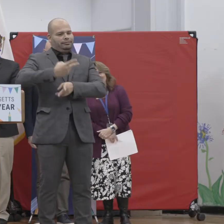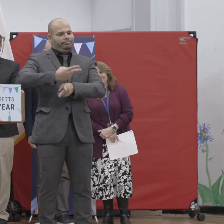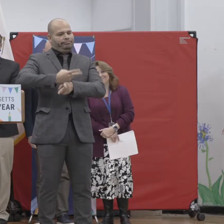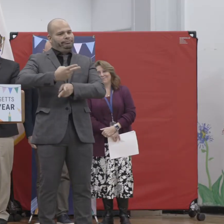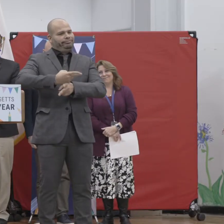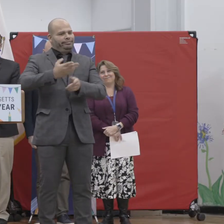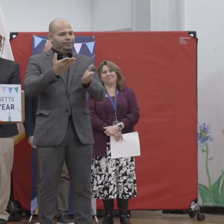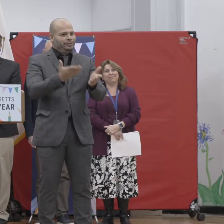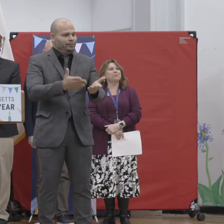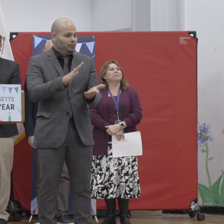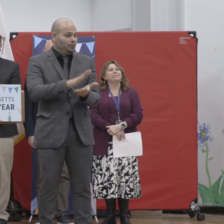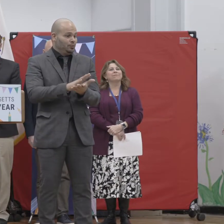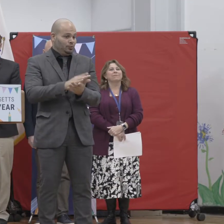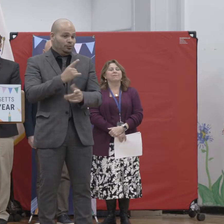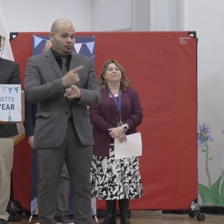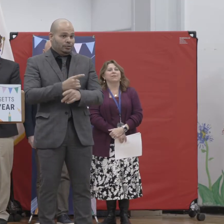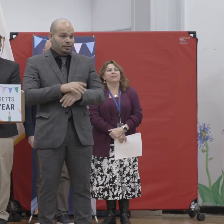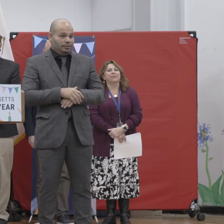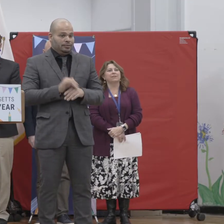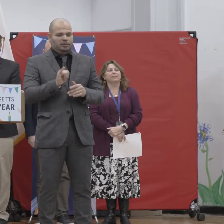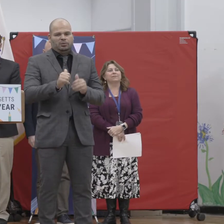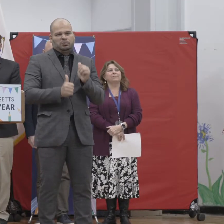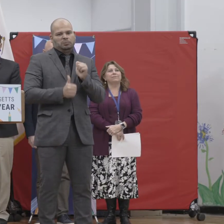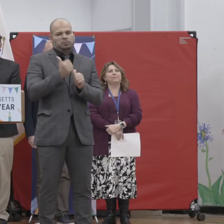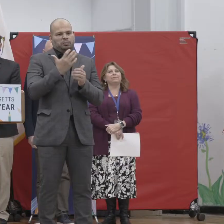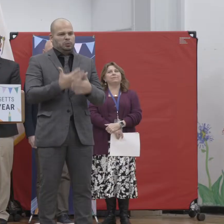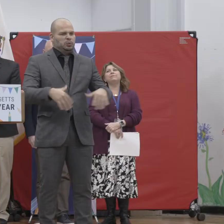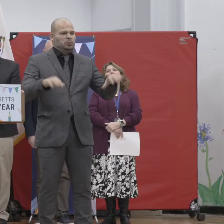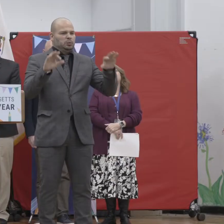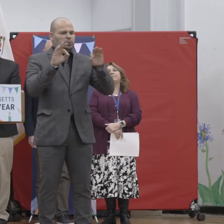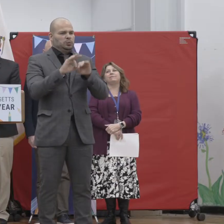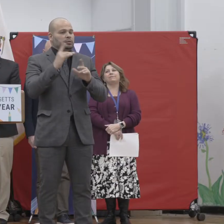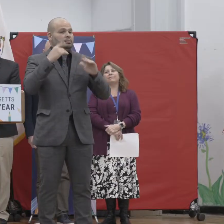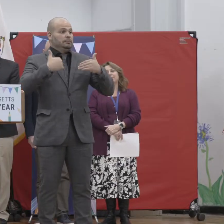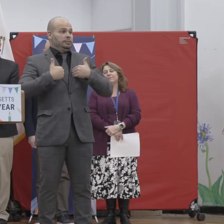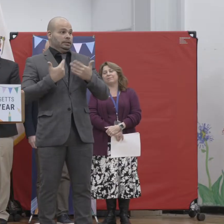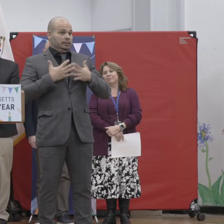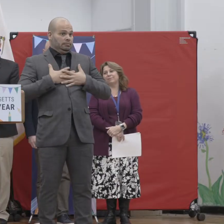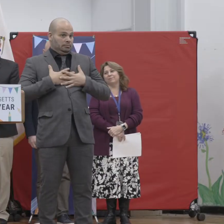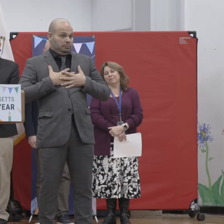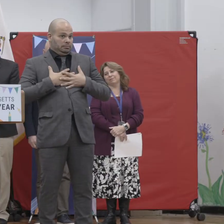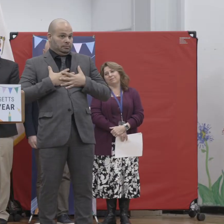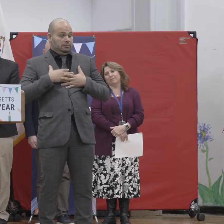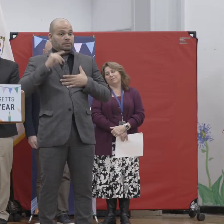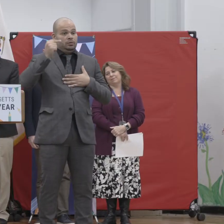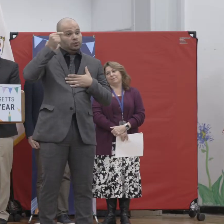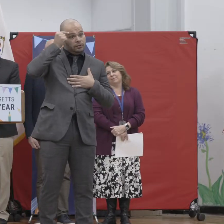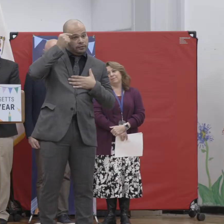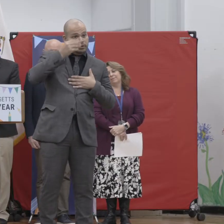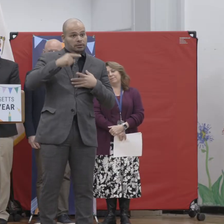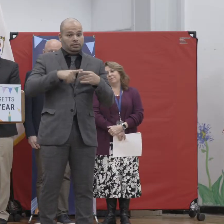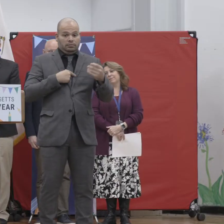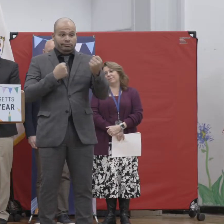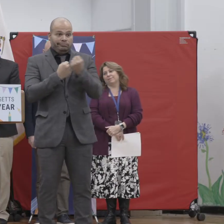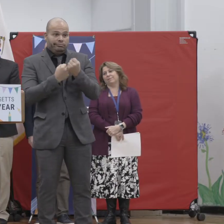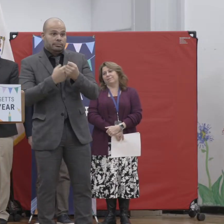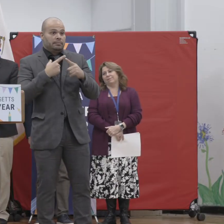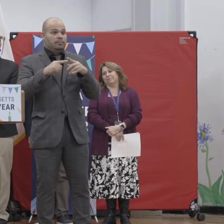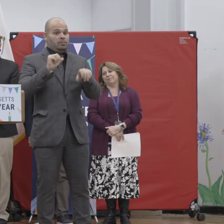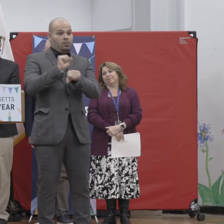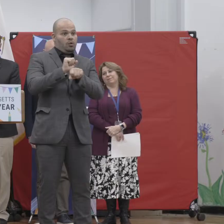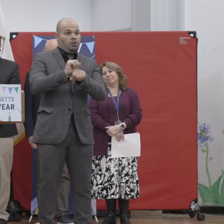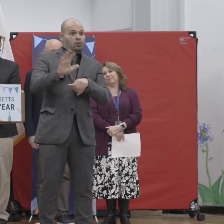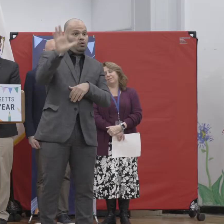what you need to know too. Whether it's me as your governor, you know, when I work across the whole state, or the mayor who works across the